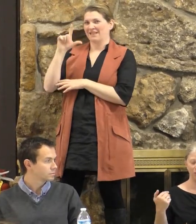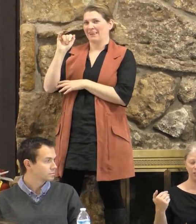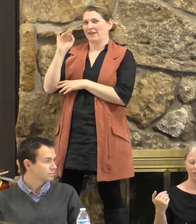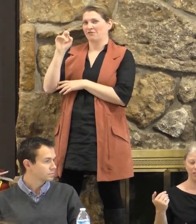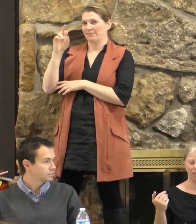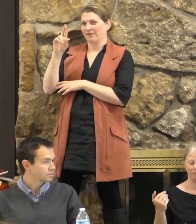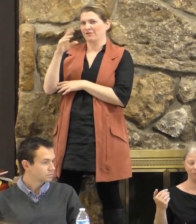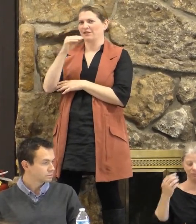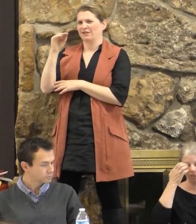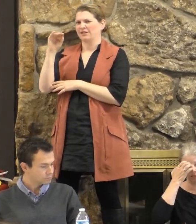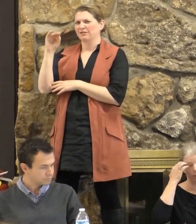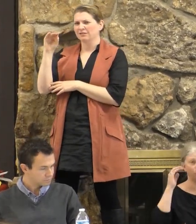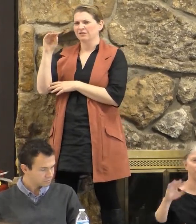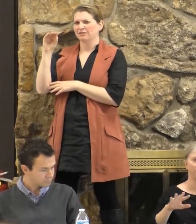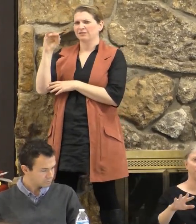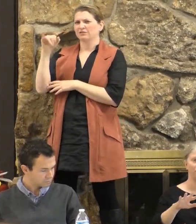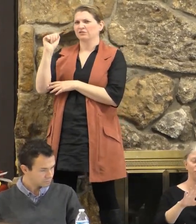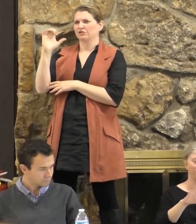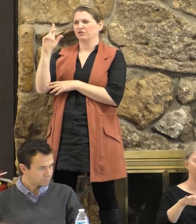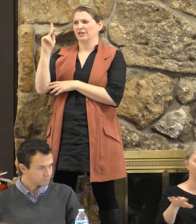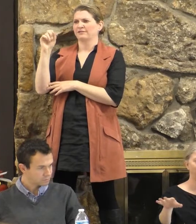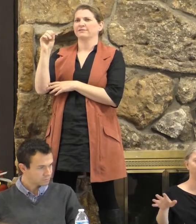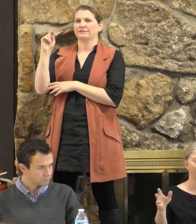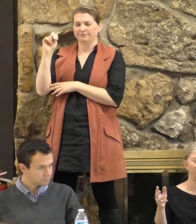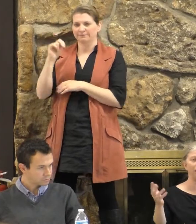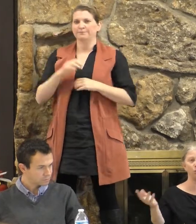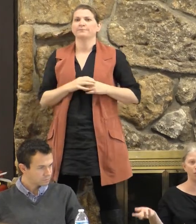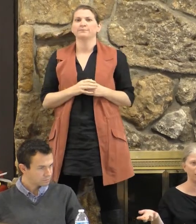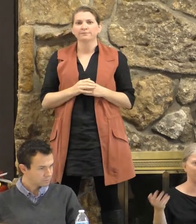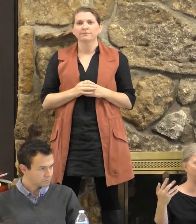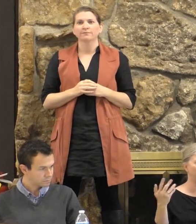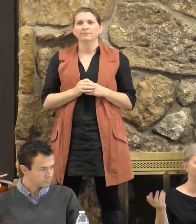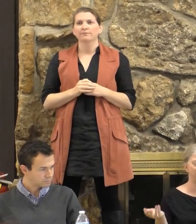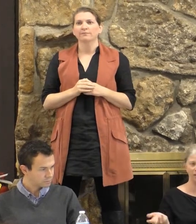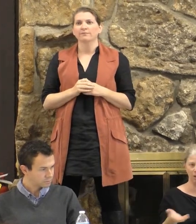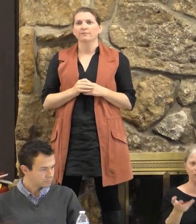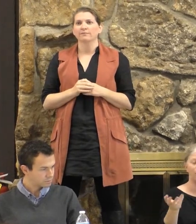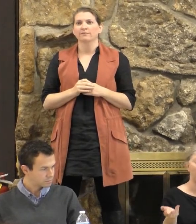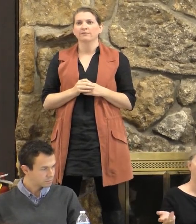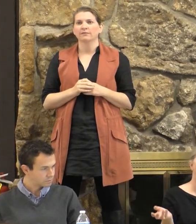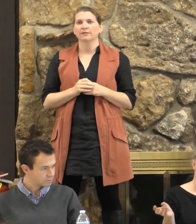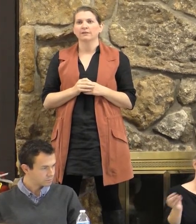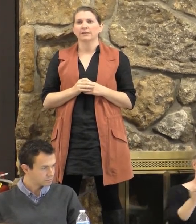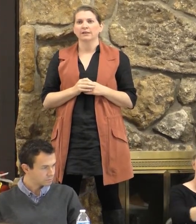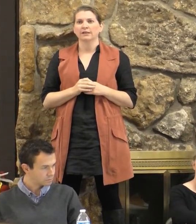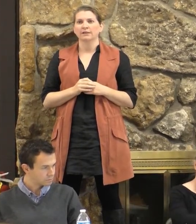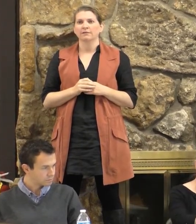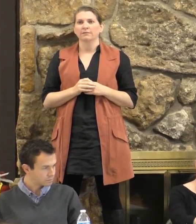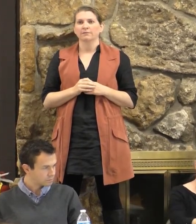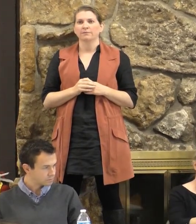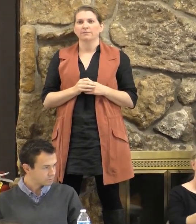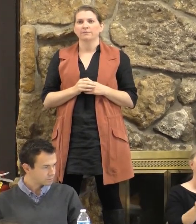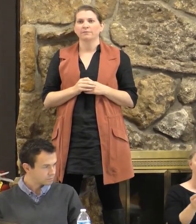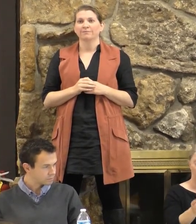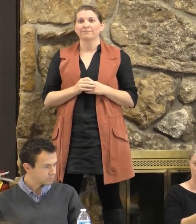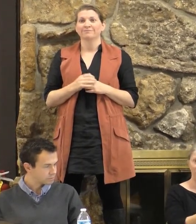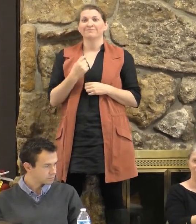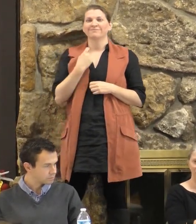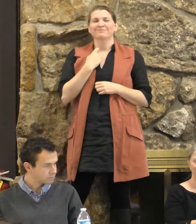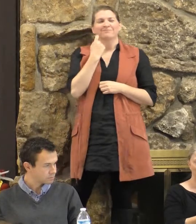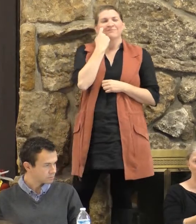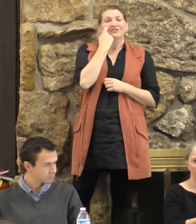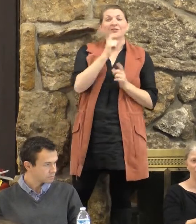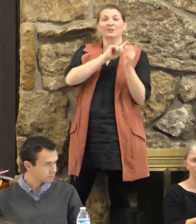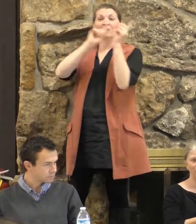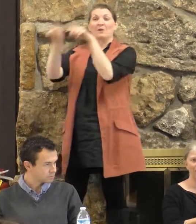presentation previously to a bunch of high school kids to tell them about, oh, when they move on, to try